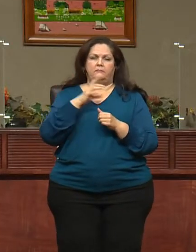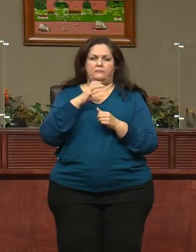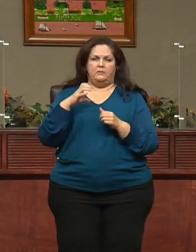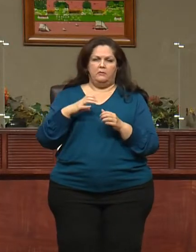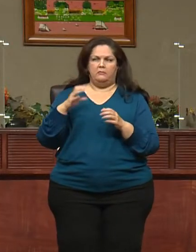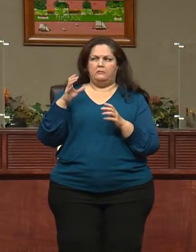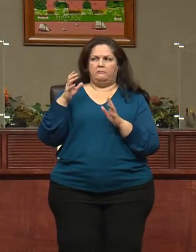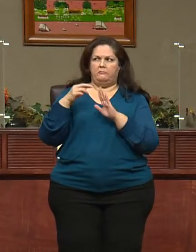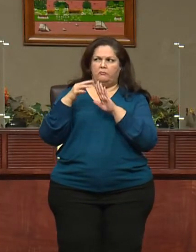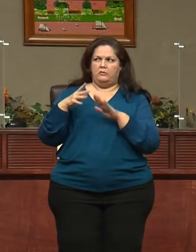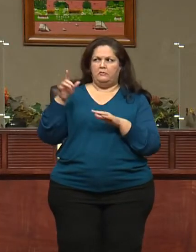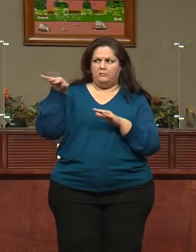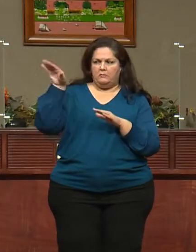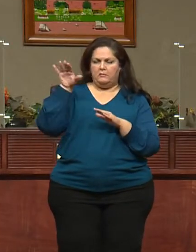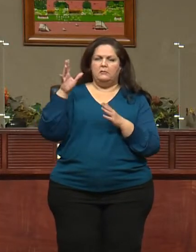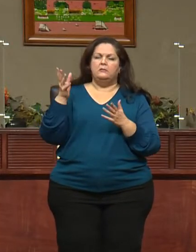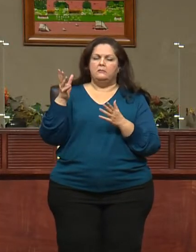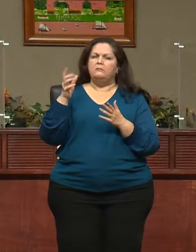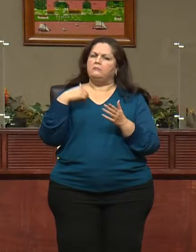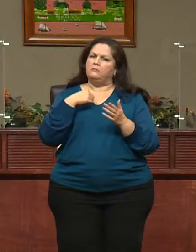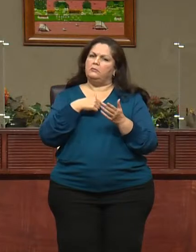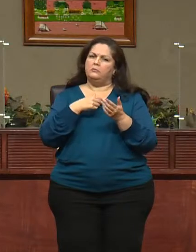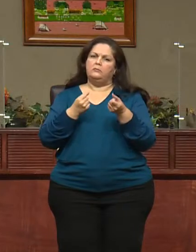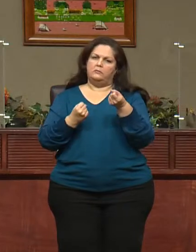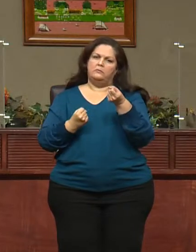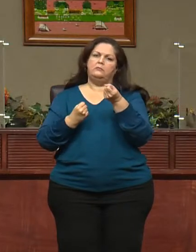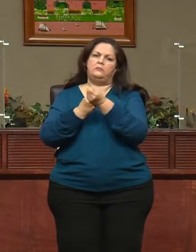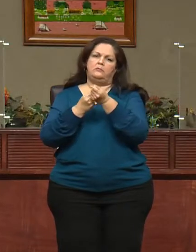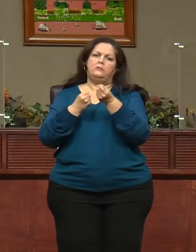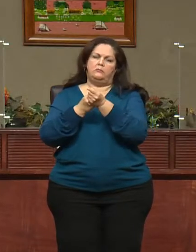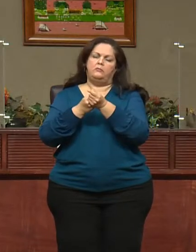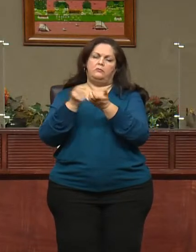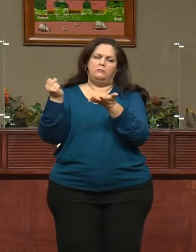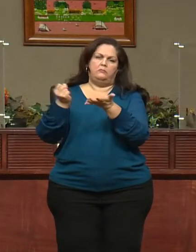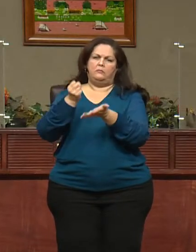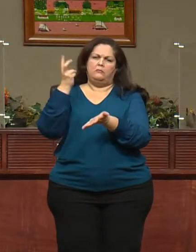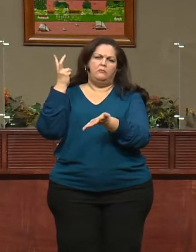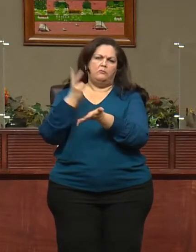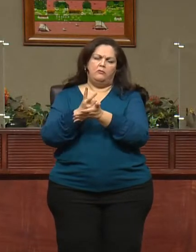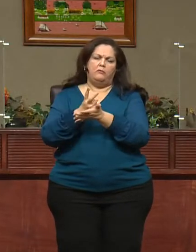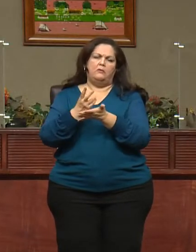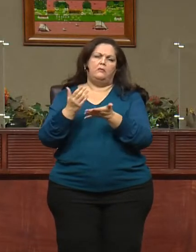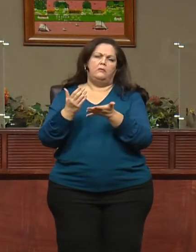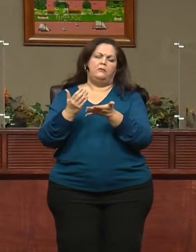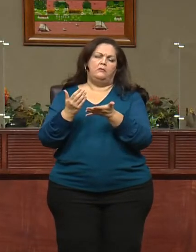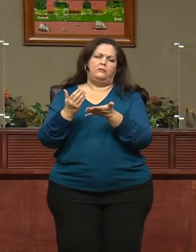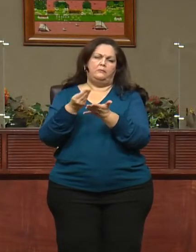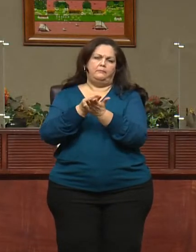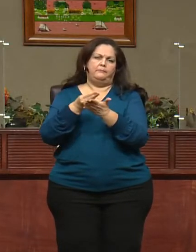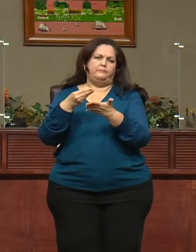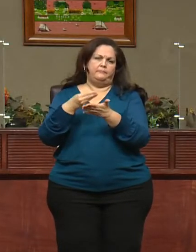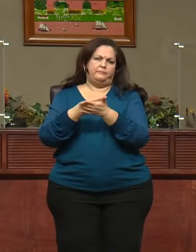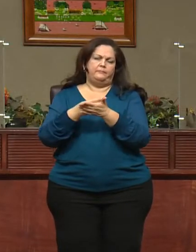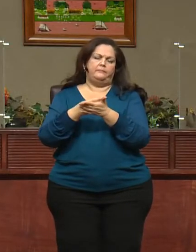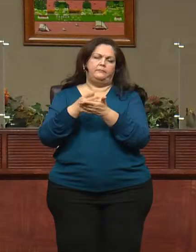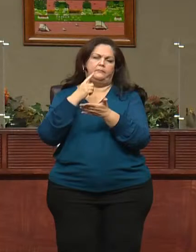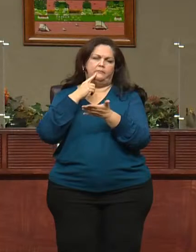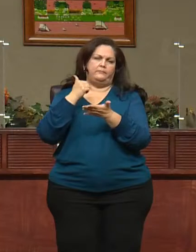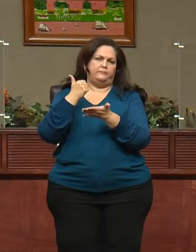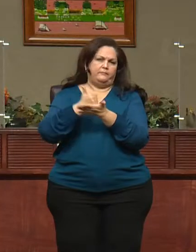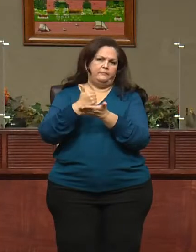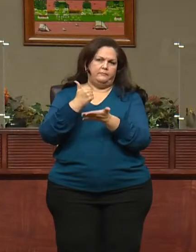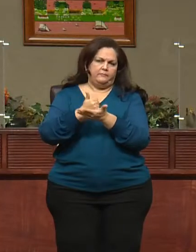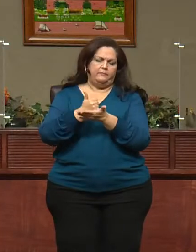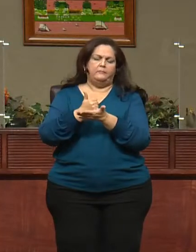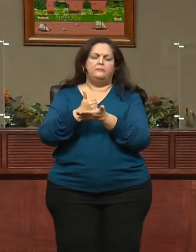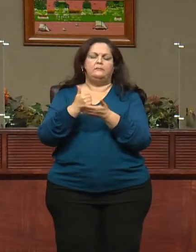that we support the passage of the legislation that will